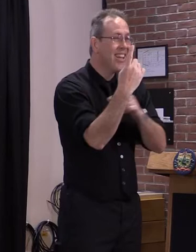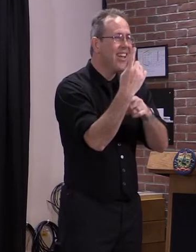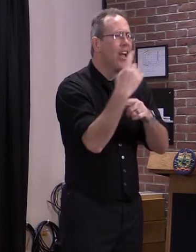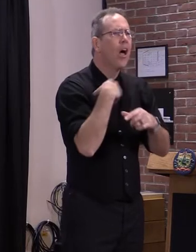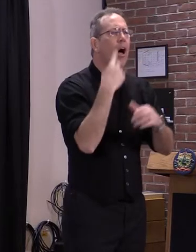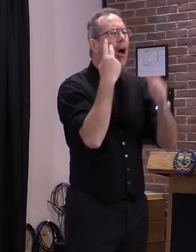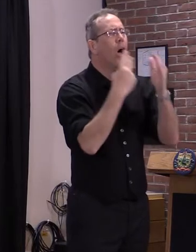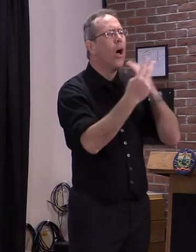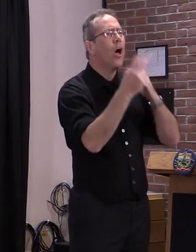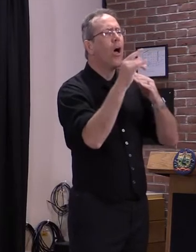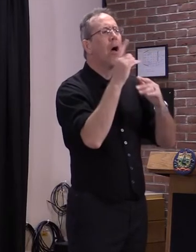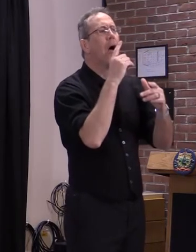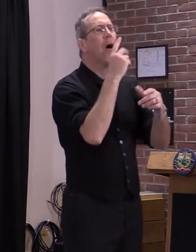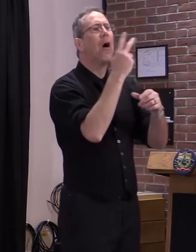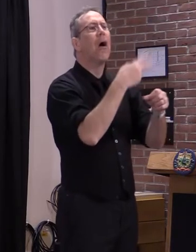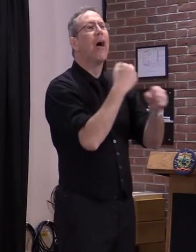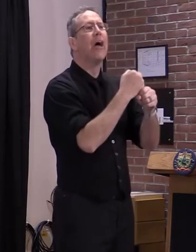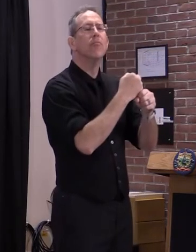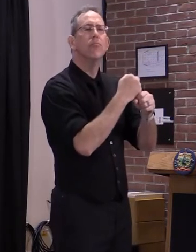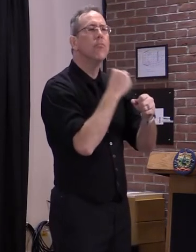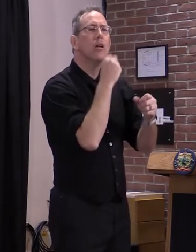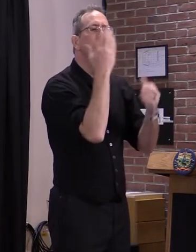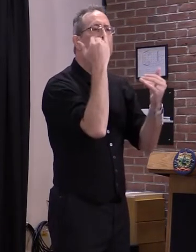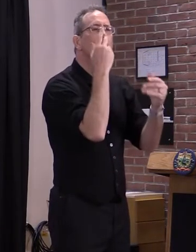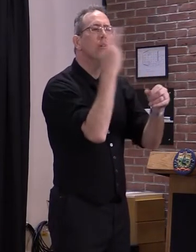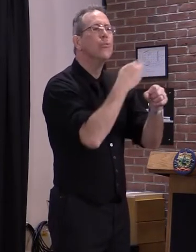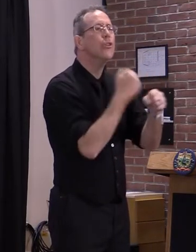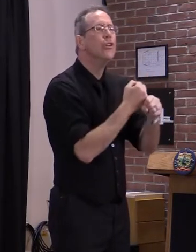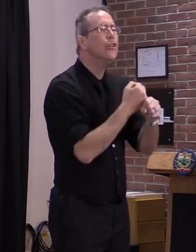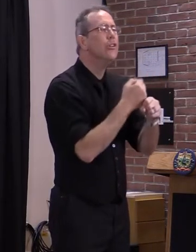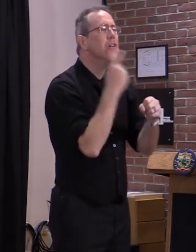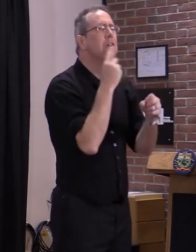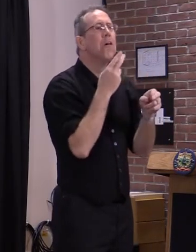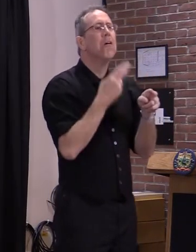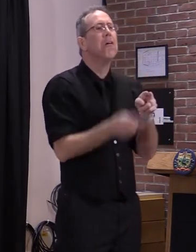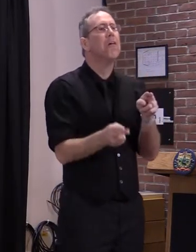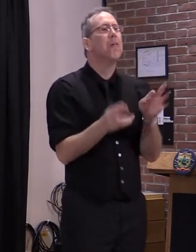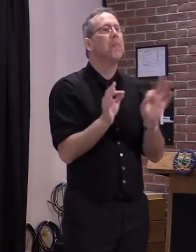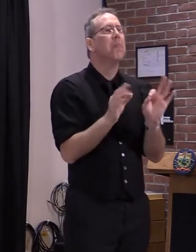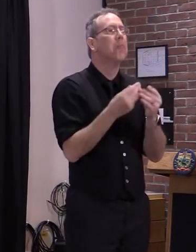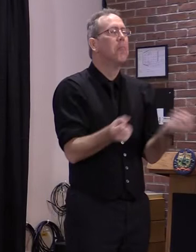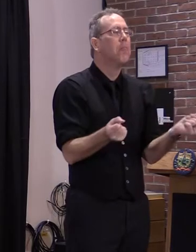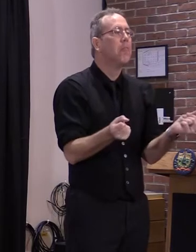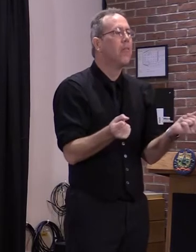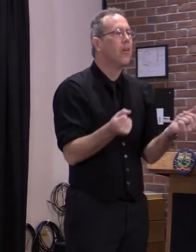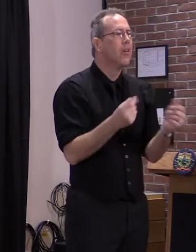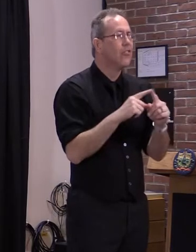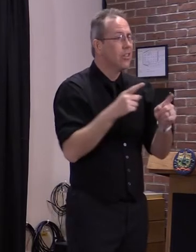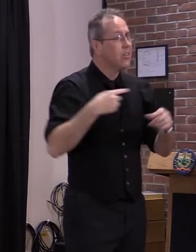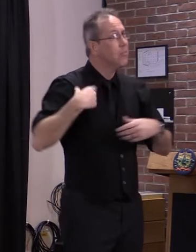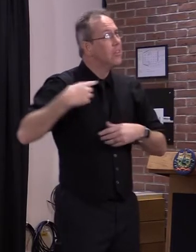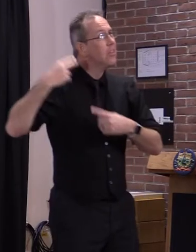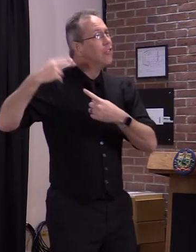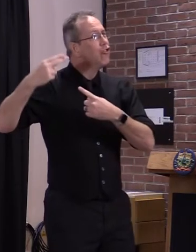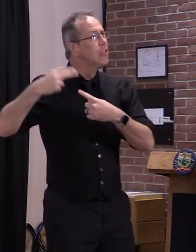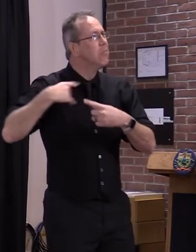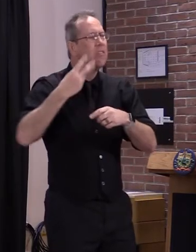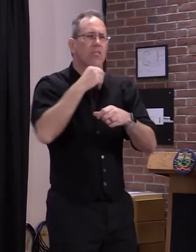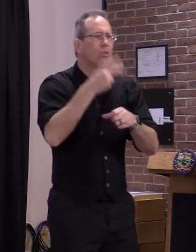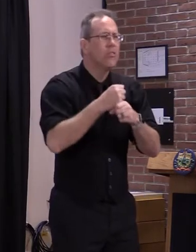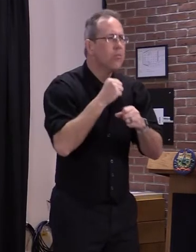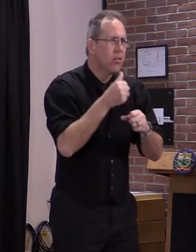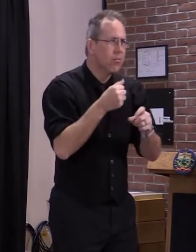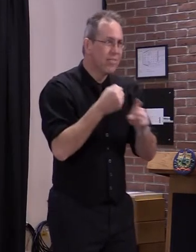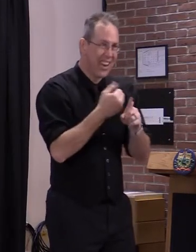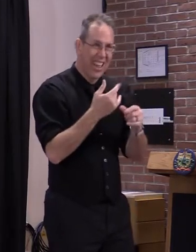that the state of emergency has lasted, but I didn't think the pandemic was going to last 2 years. But on the other hand,